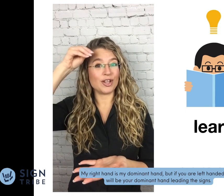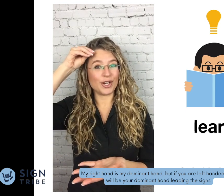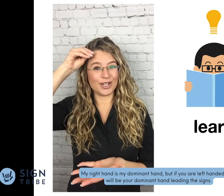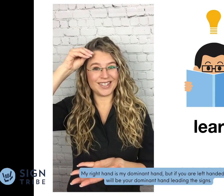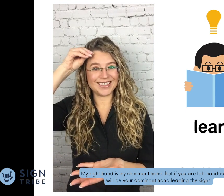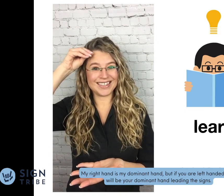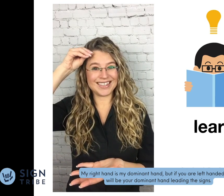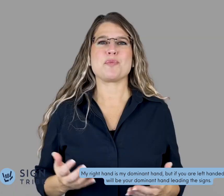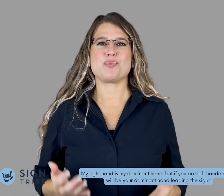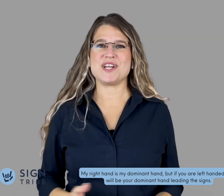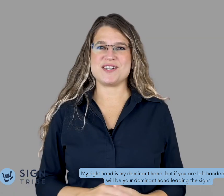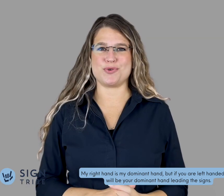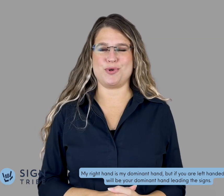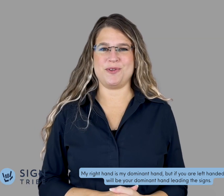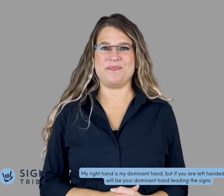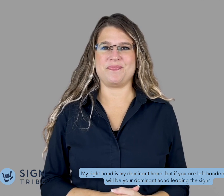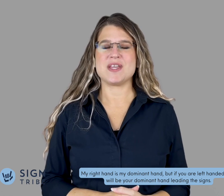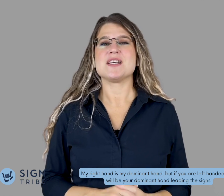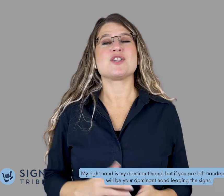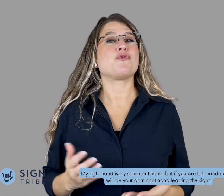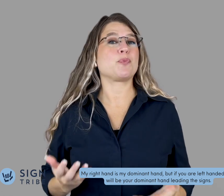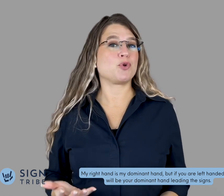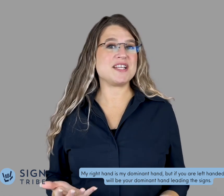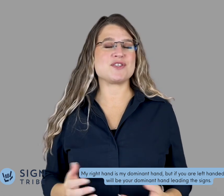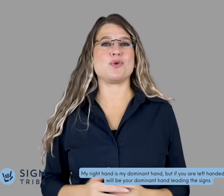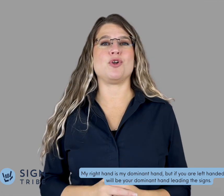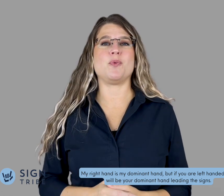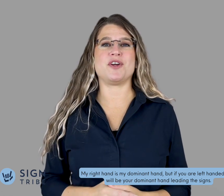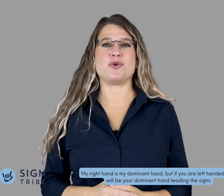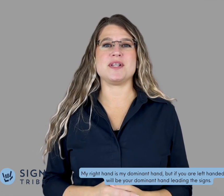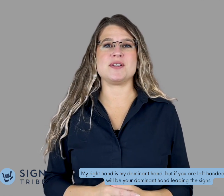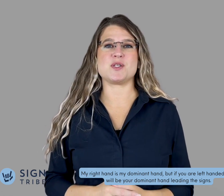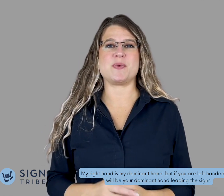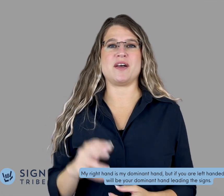Learn. Preschool. So for preschool, we are going to spell